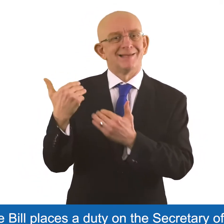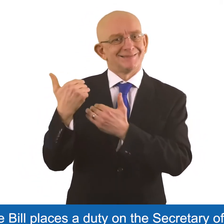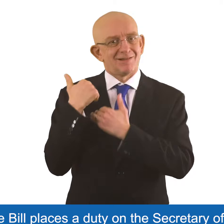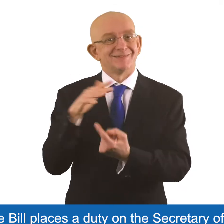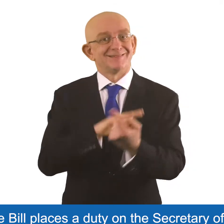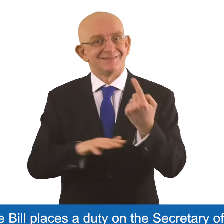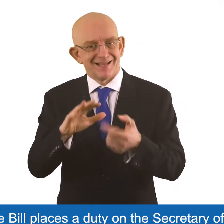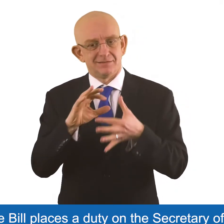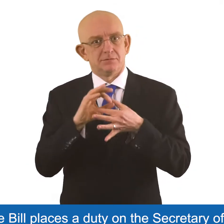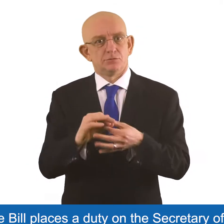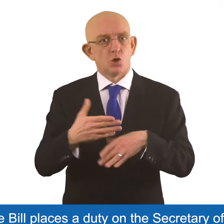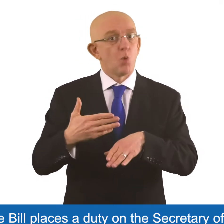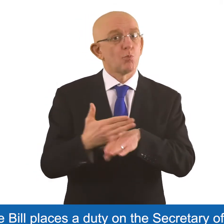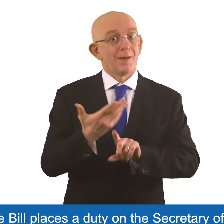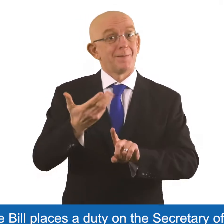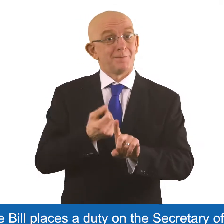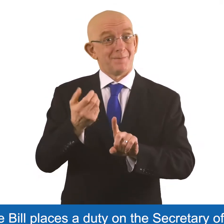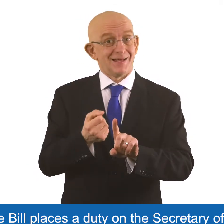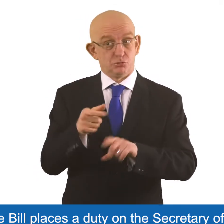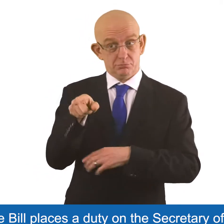Work and Pensions, close brackets,